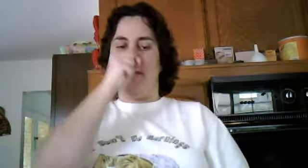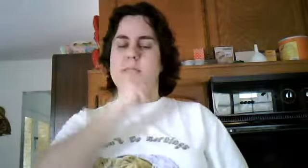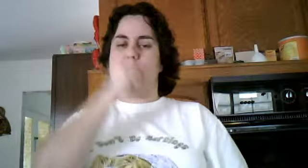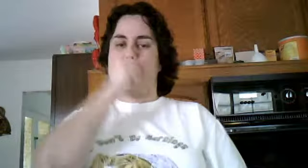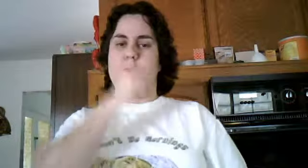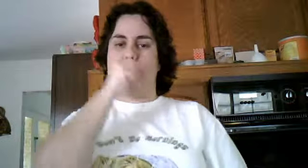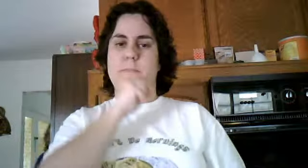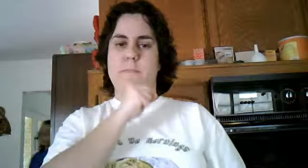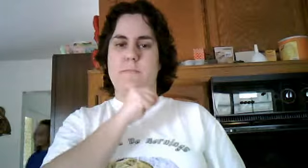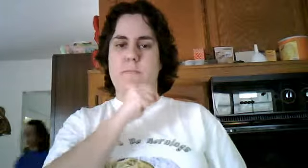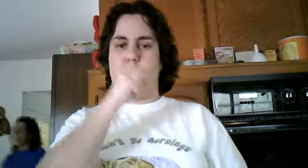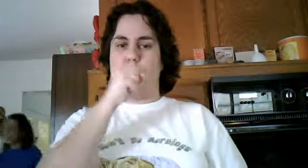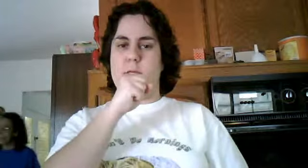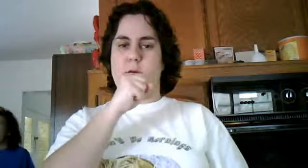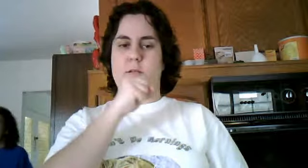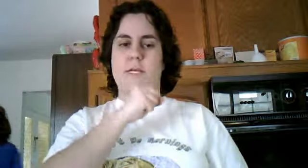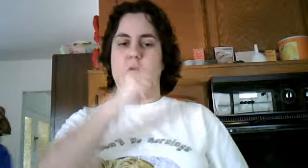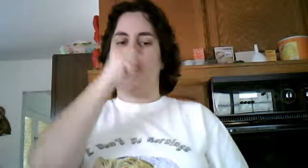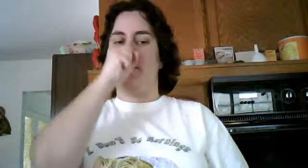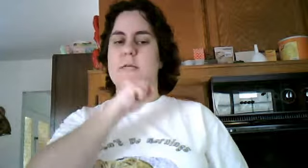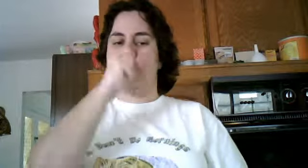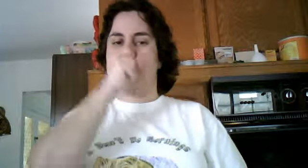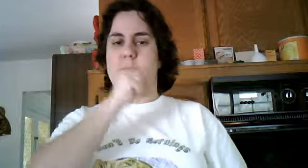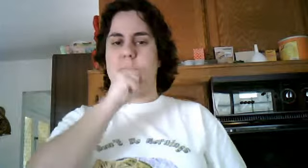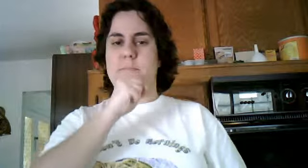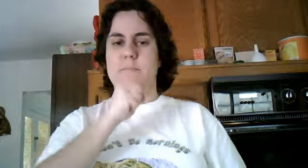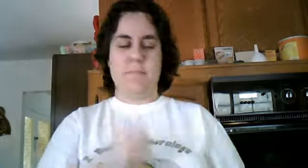Ice cream. Like you're licking a cone. Ice cream.